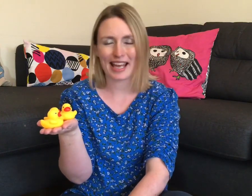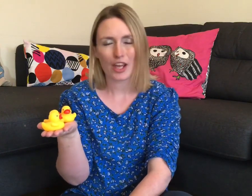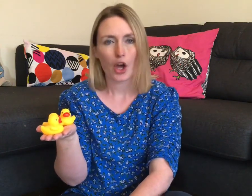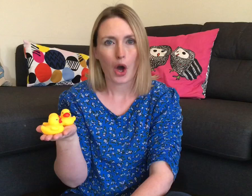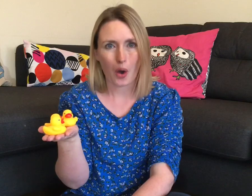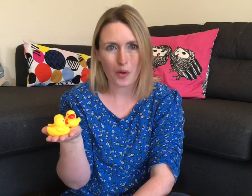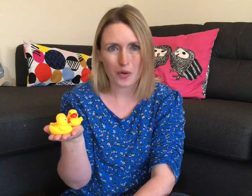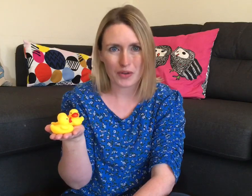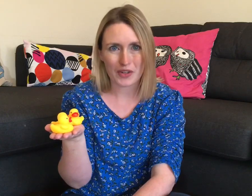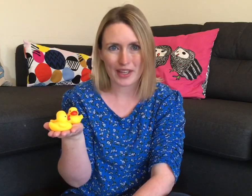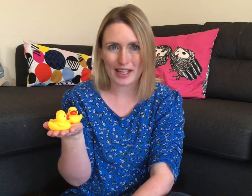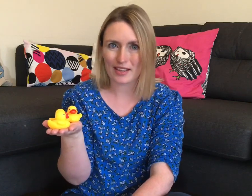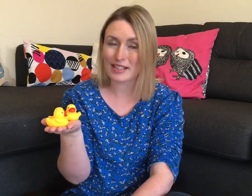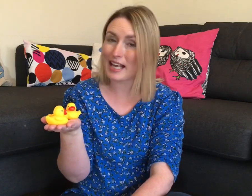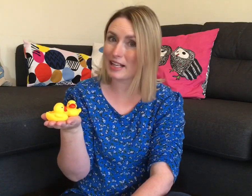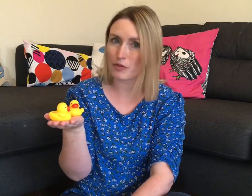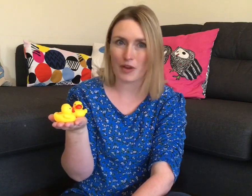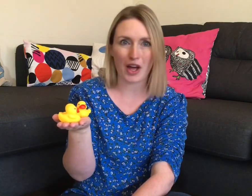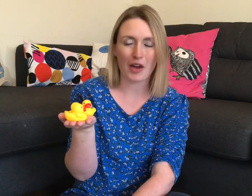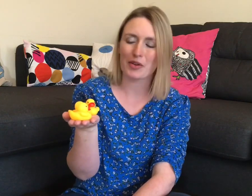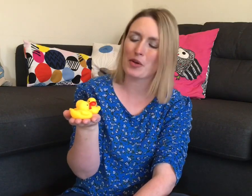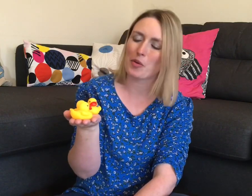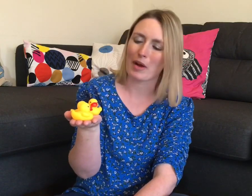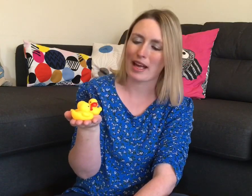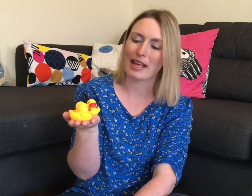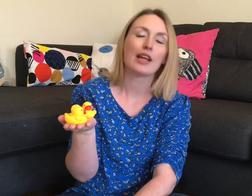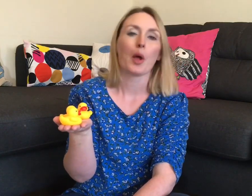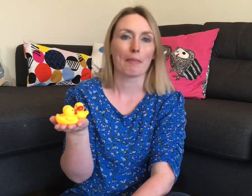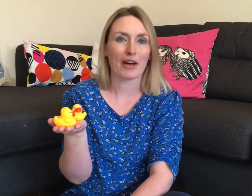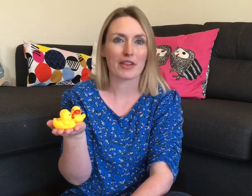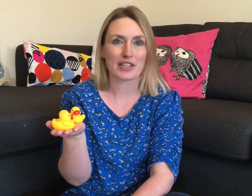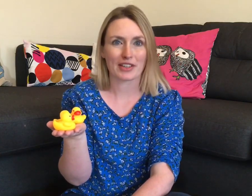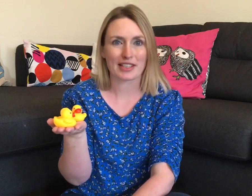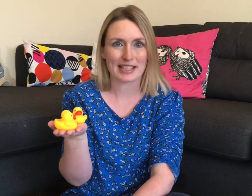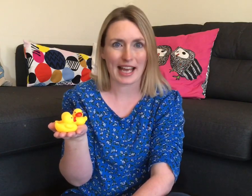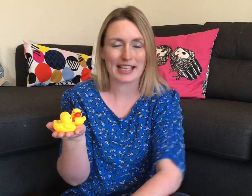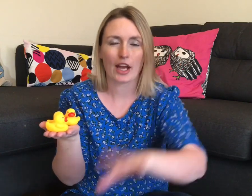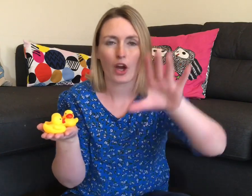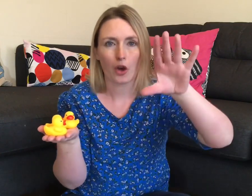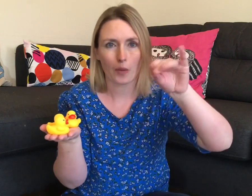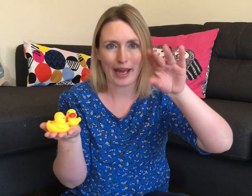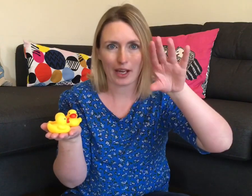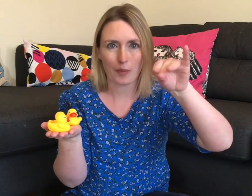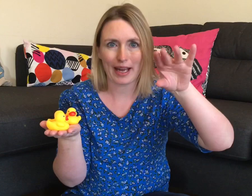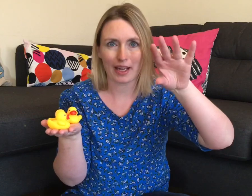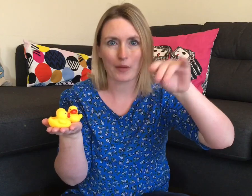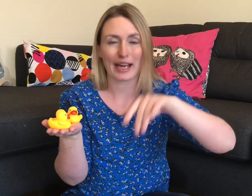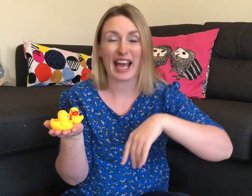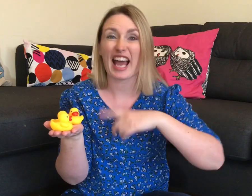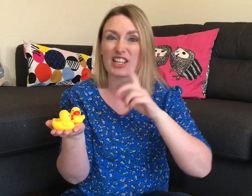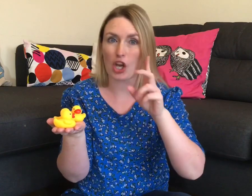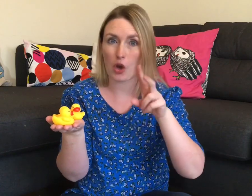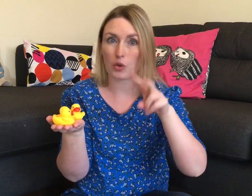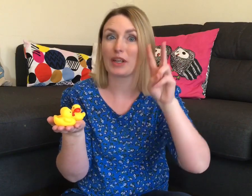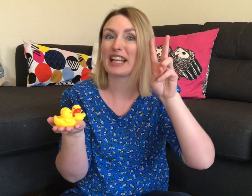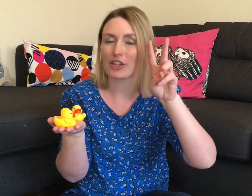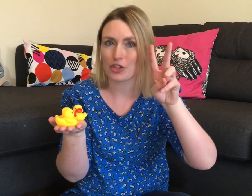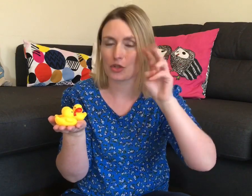over the hills and far away. Mother duck said quack quack quack and only two